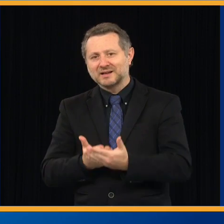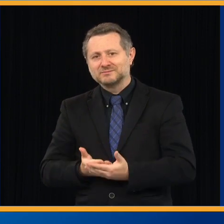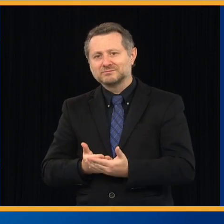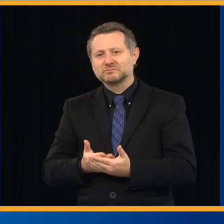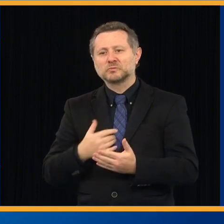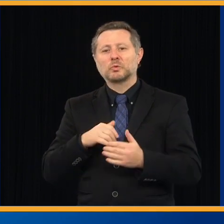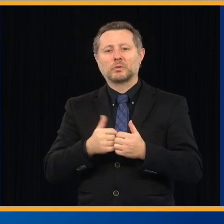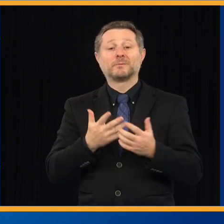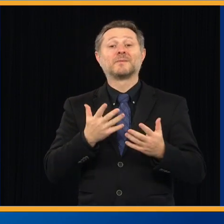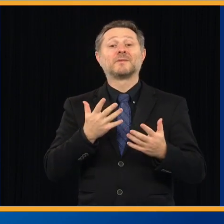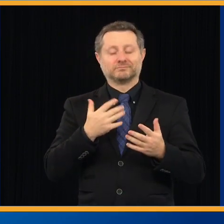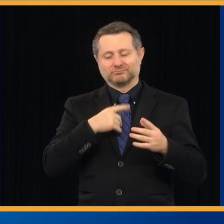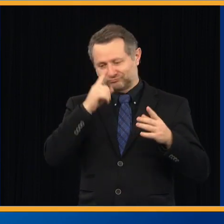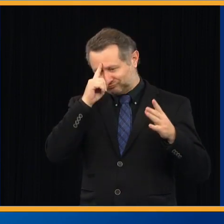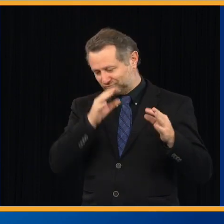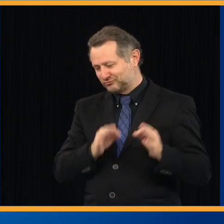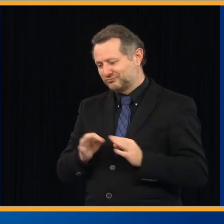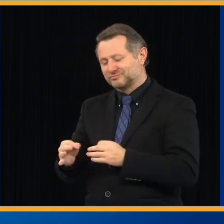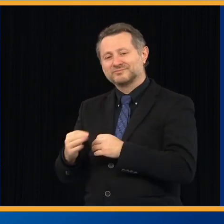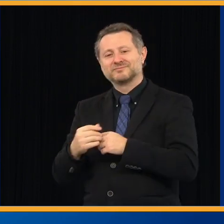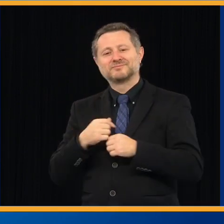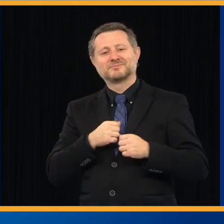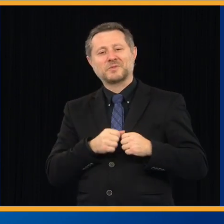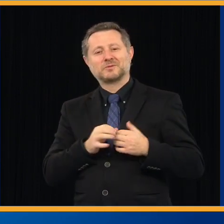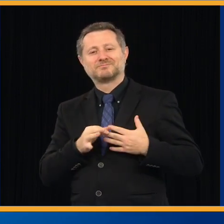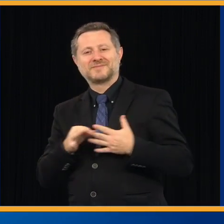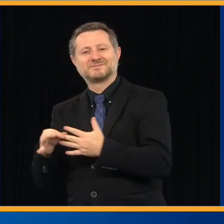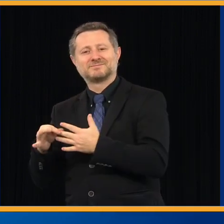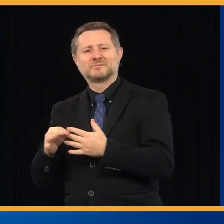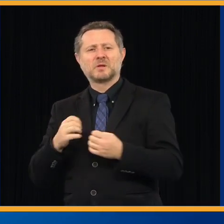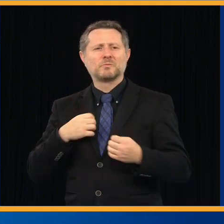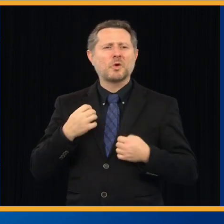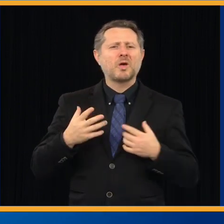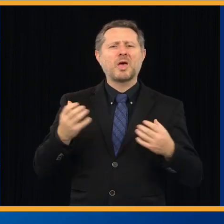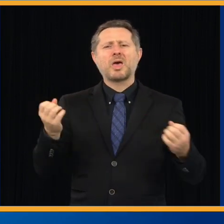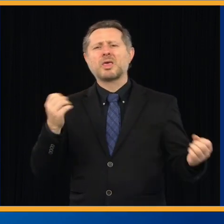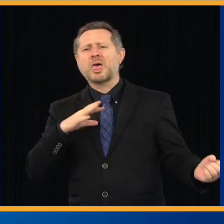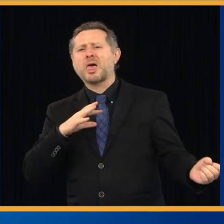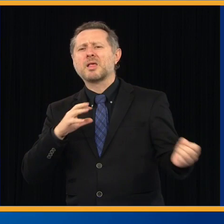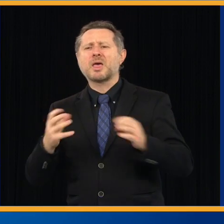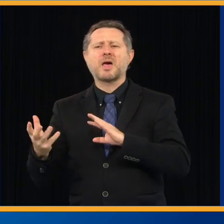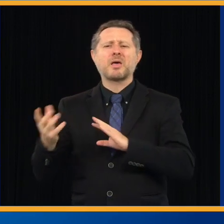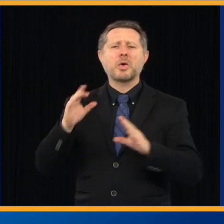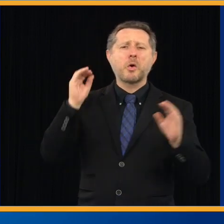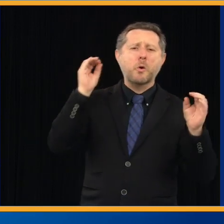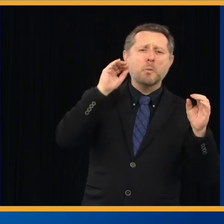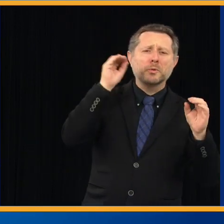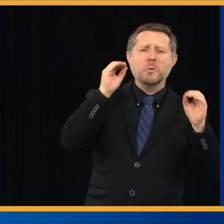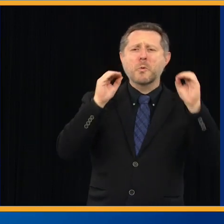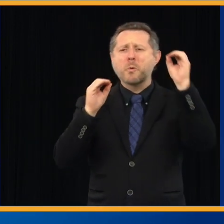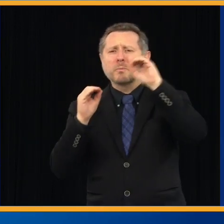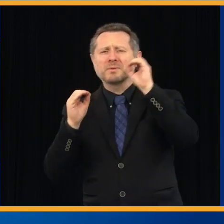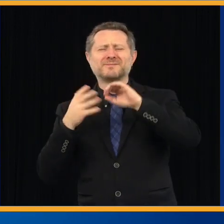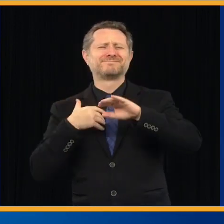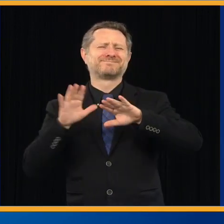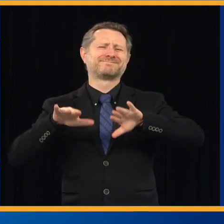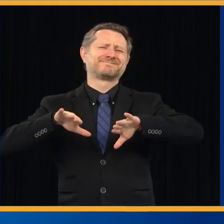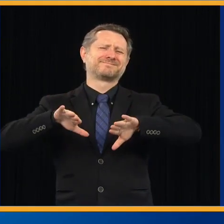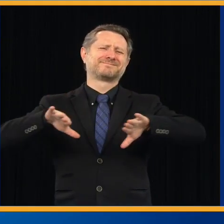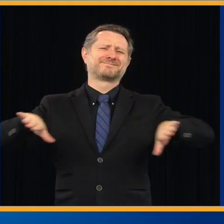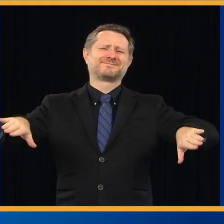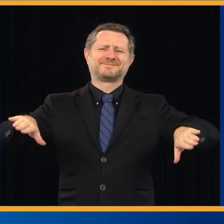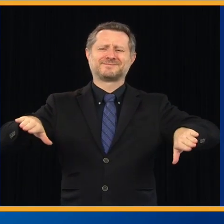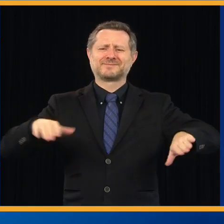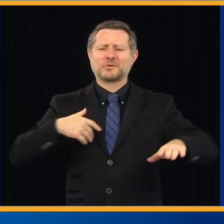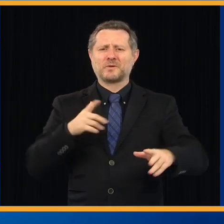emotions, not politics, not what people think or feel, but what we know in terms